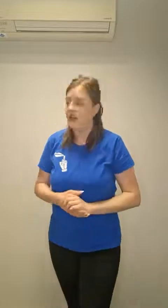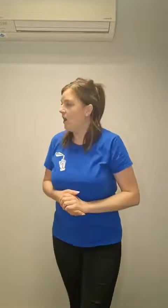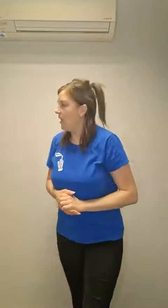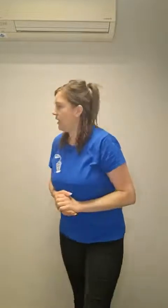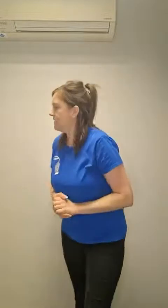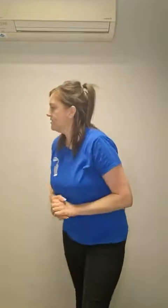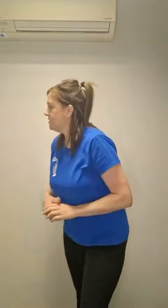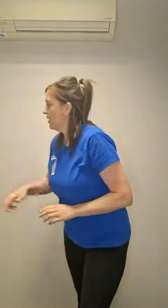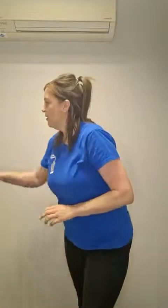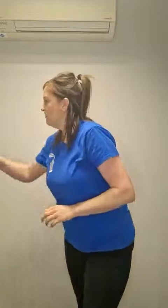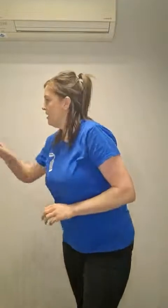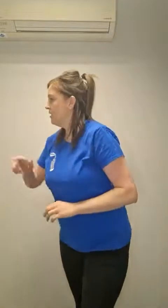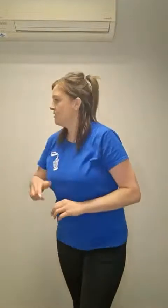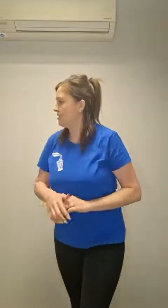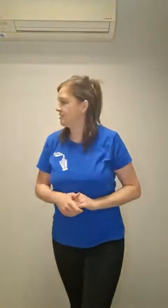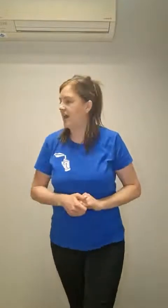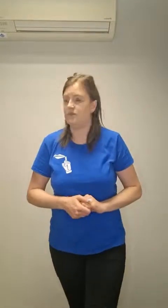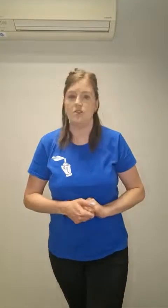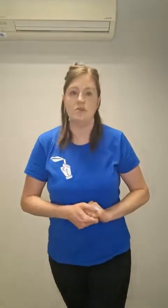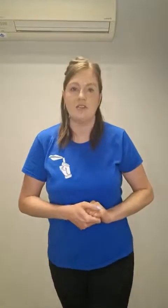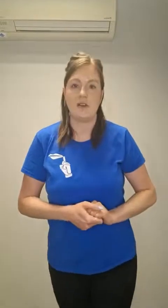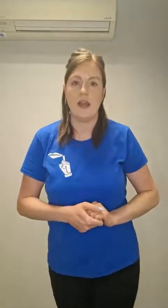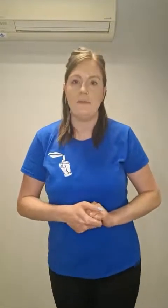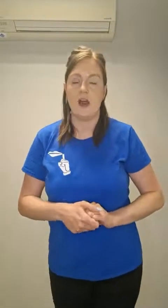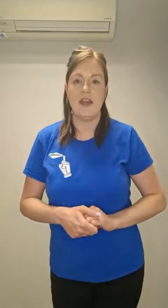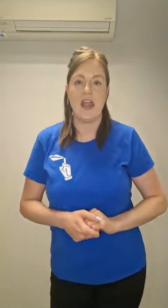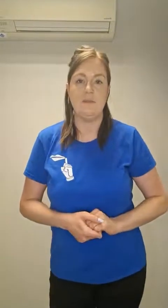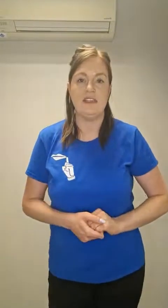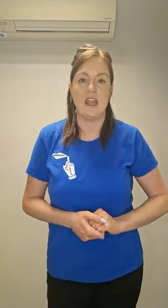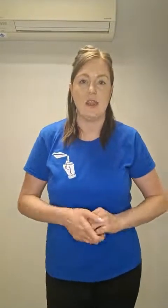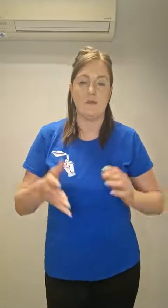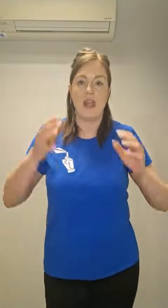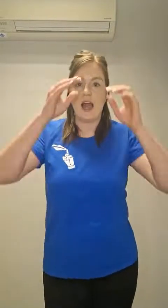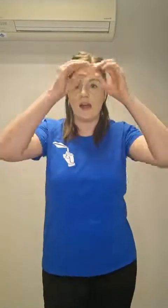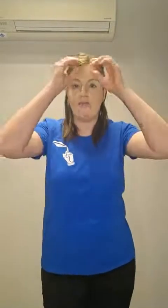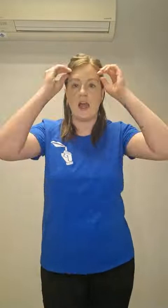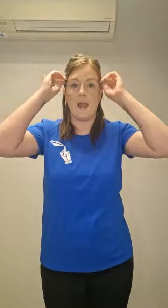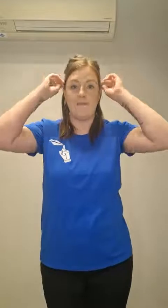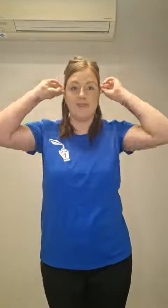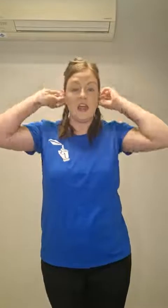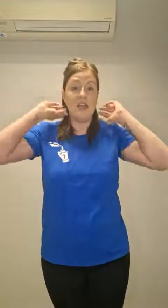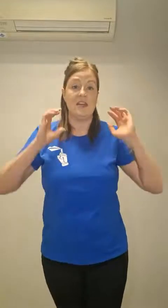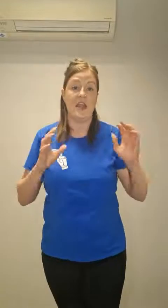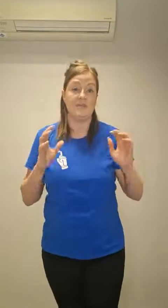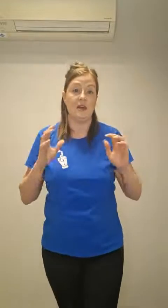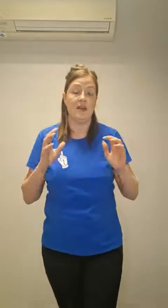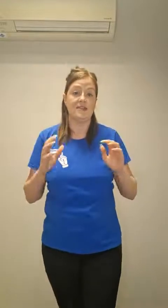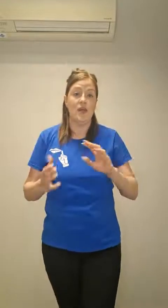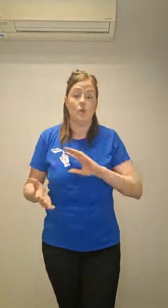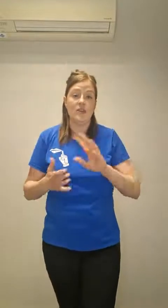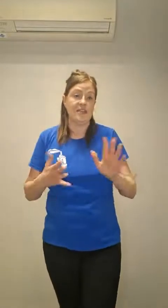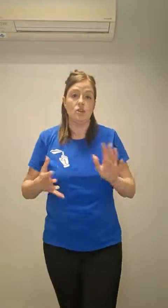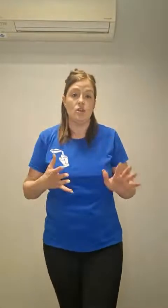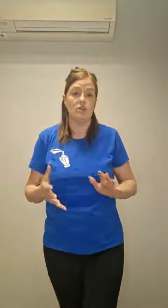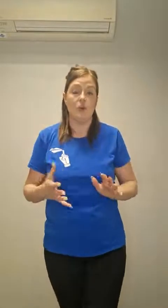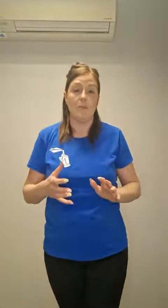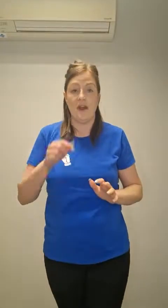Okay, so Malika, you asked, how do you sign my name is Eve? We have name signs. We say to use a combination